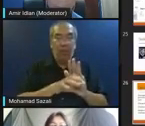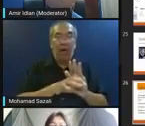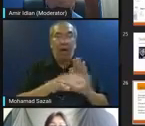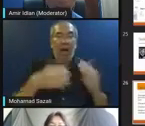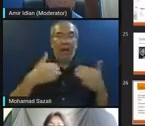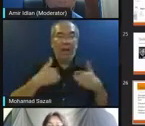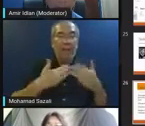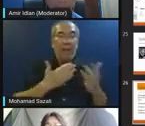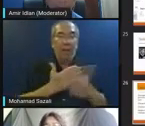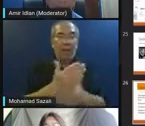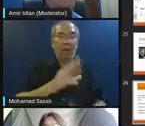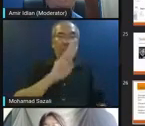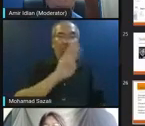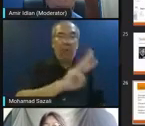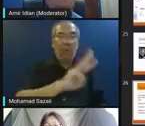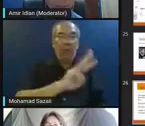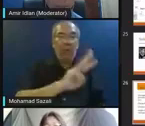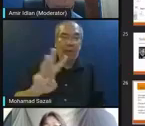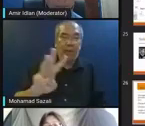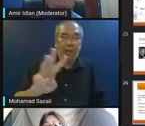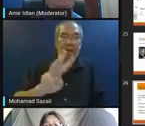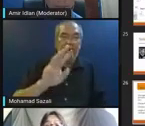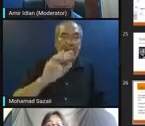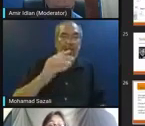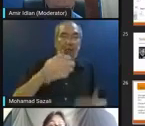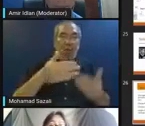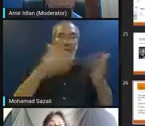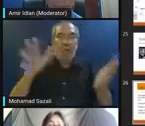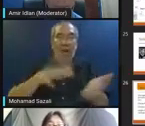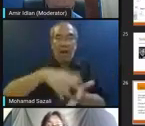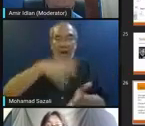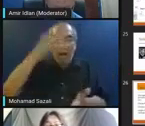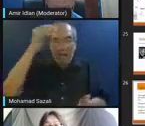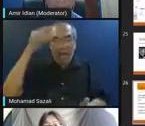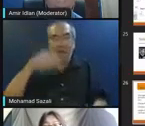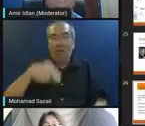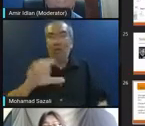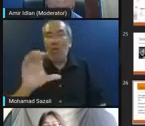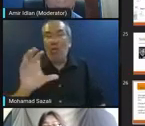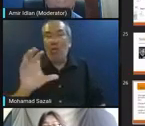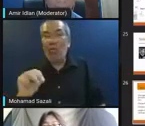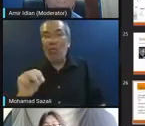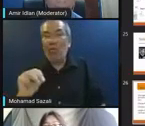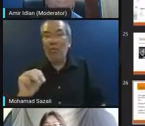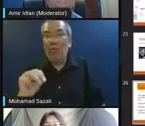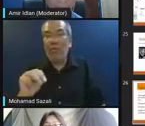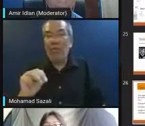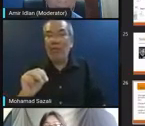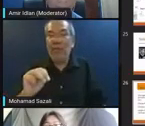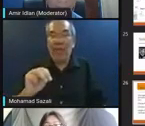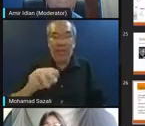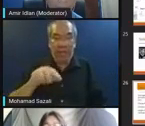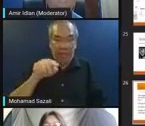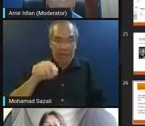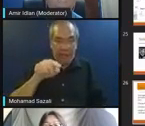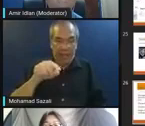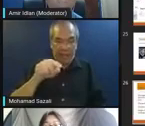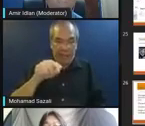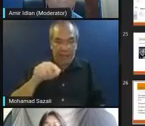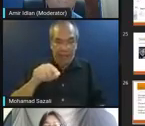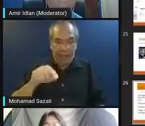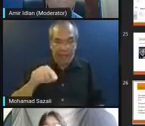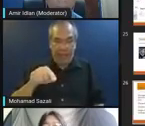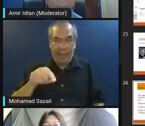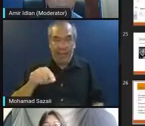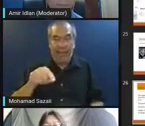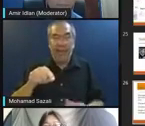You can actually go to Open Learning platform. You can search for Bahasa Isyarat Malaysia, or maybe the university can conduct a sign language